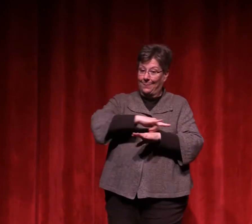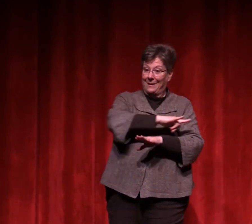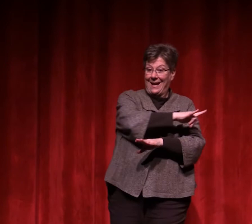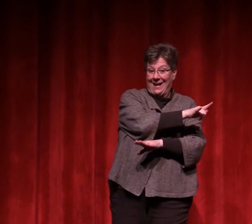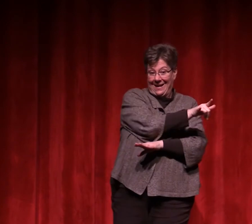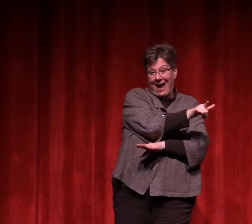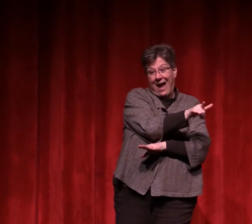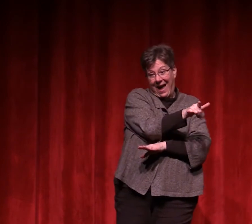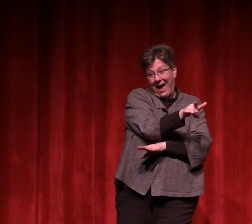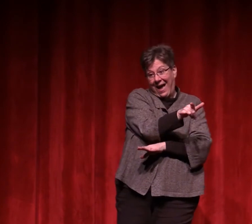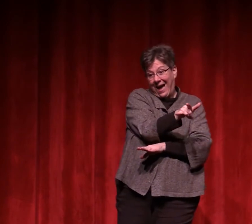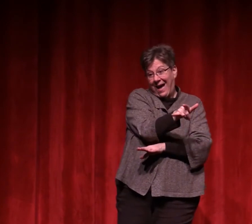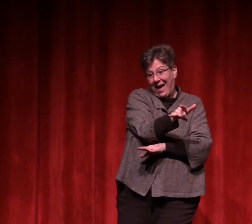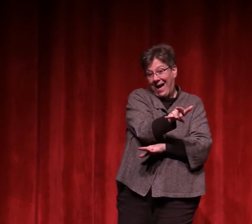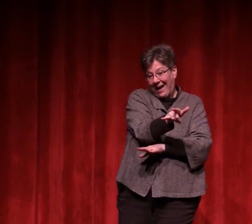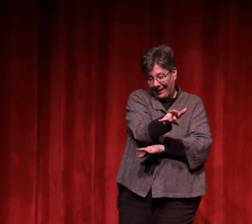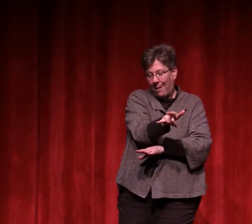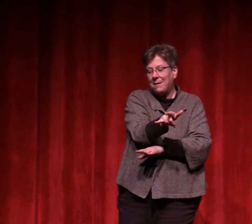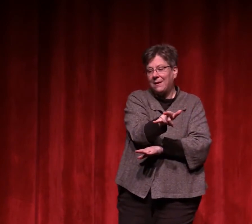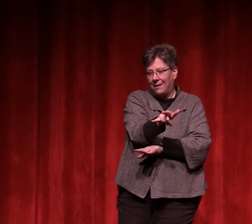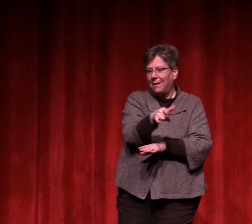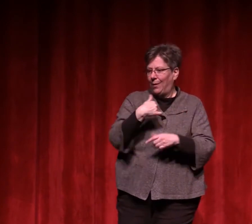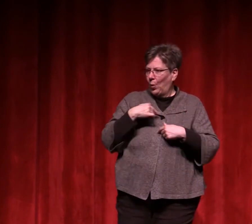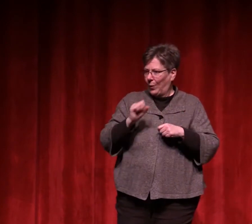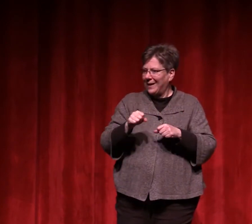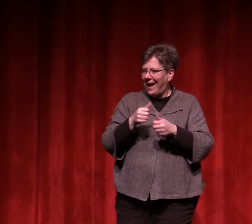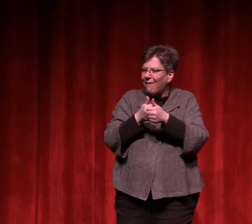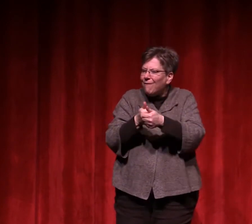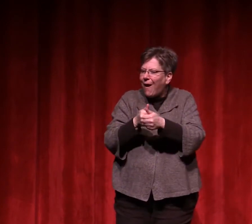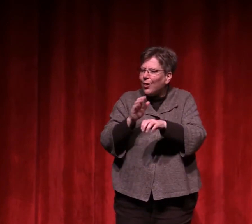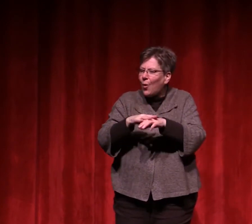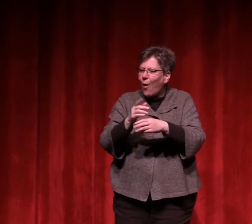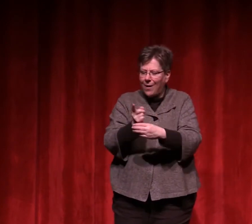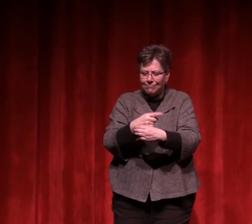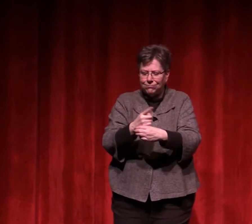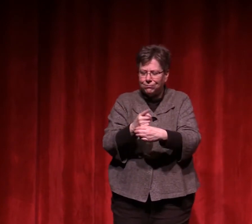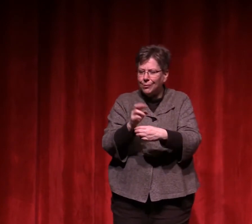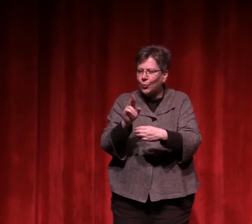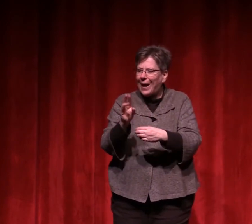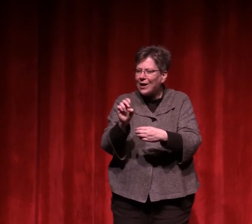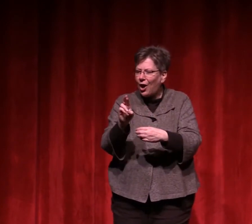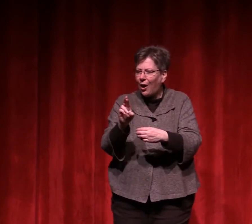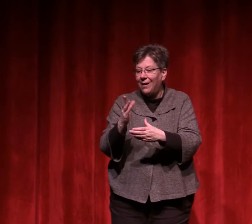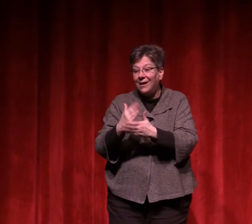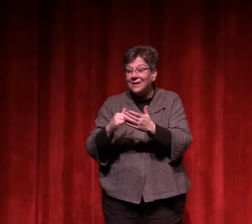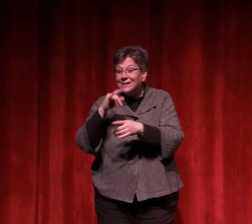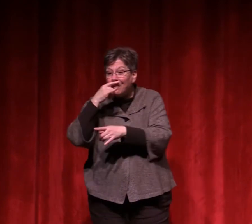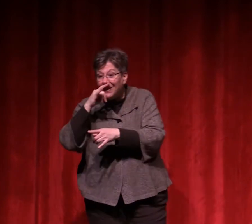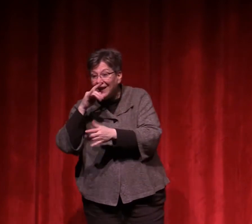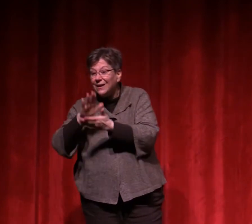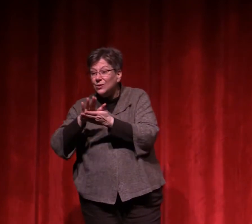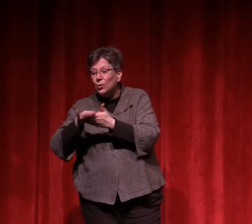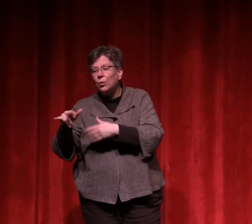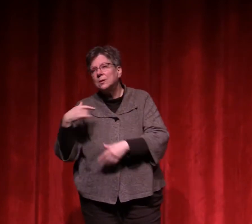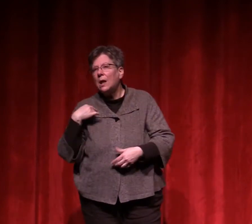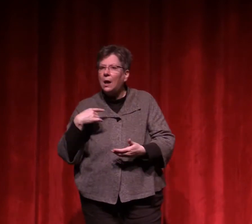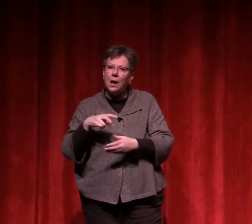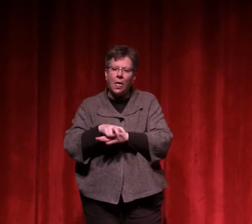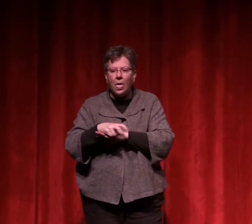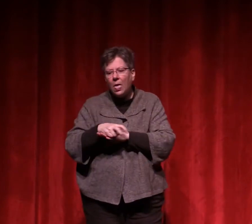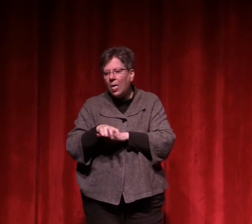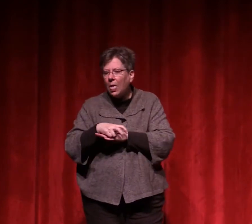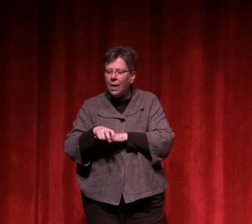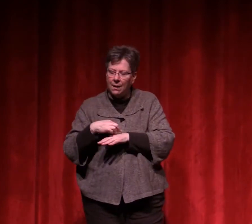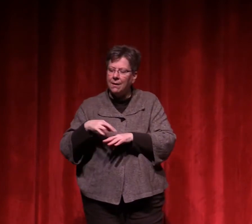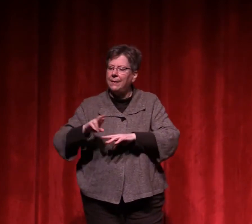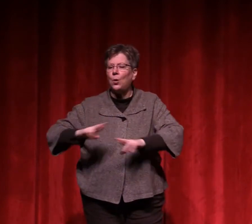coming, and we were able to track it on flight tracker, but the folks at the school didn't know, and some of the kids and teachers were getting a little impatient, so they started to